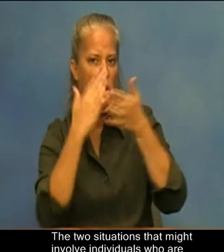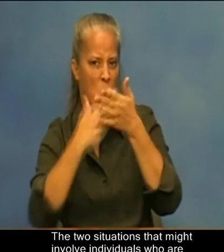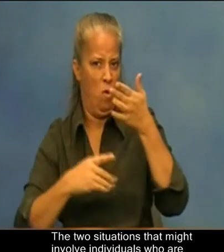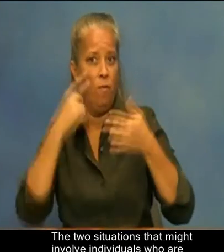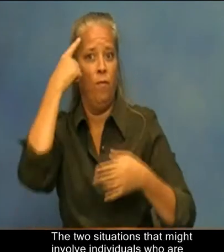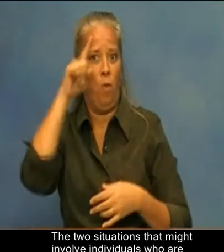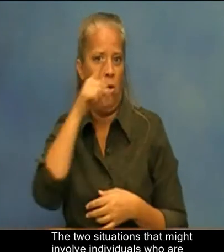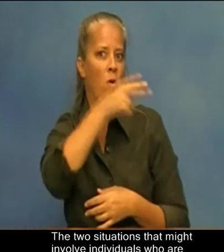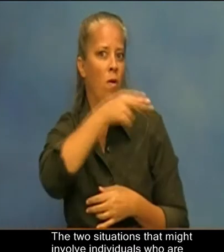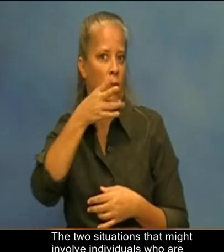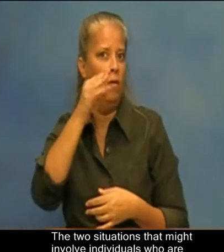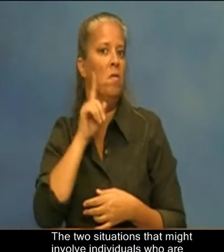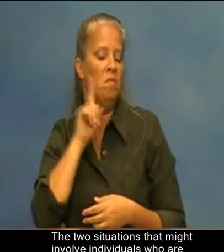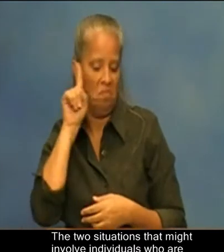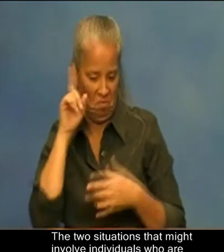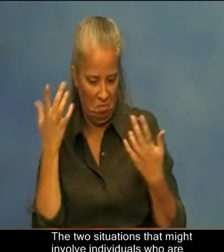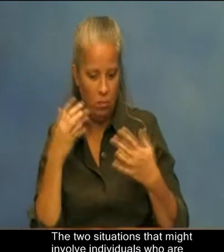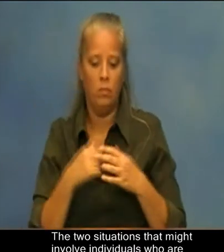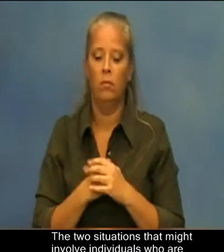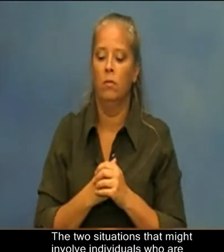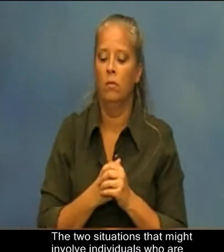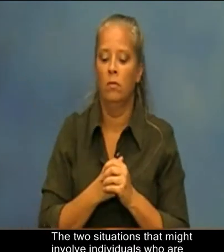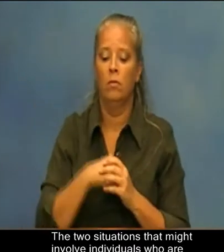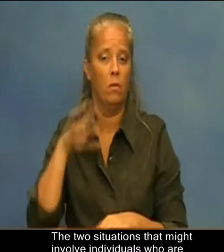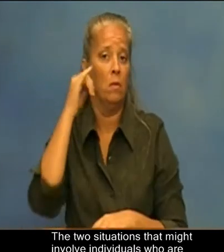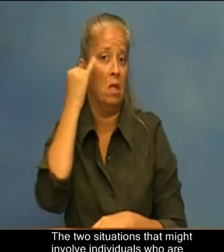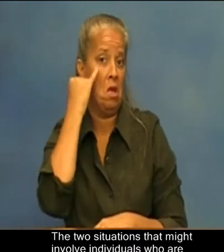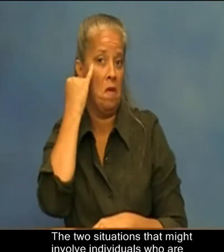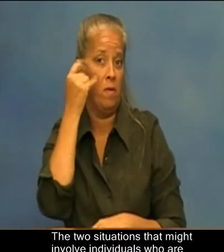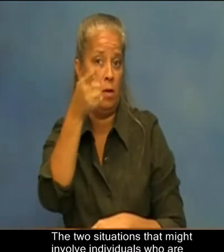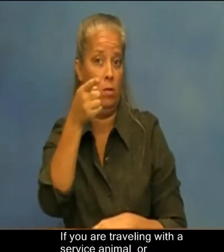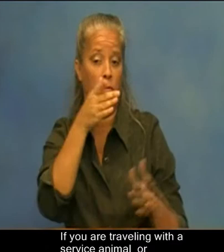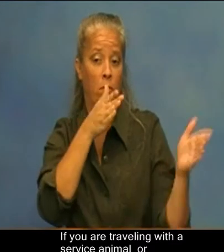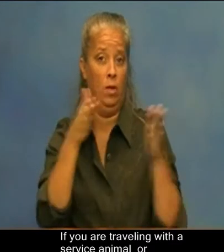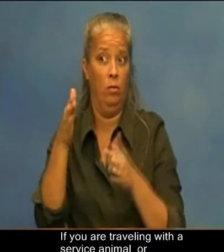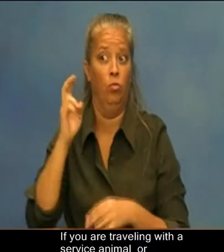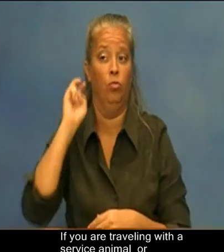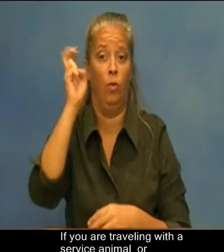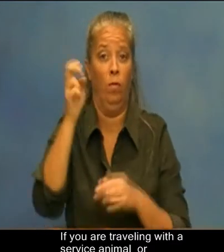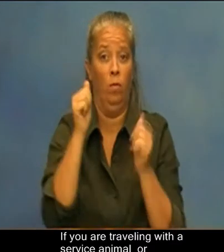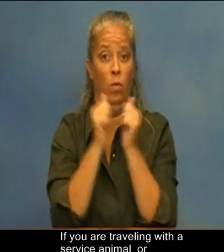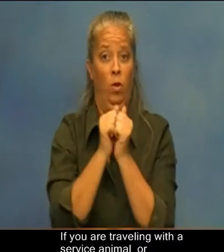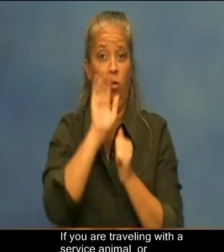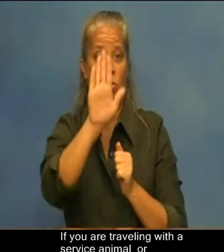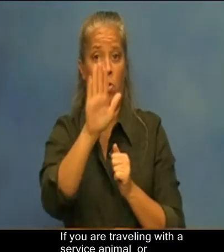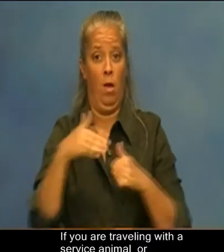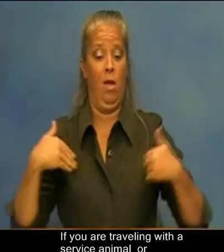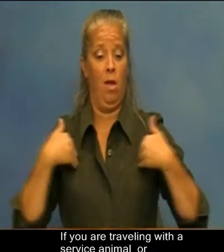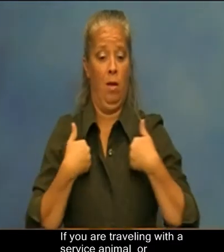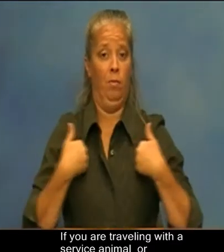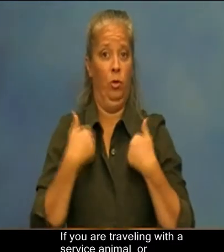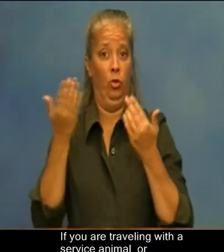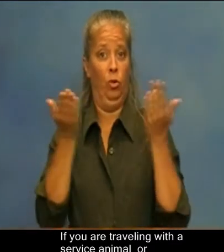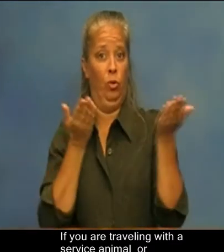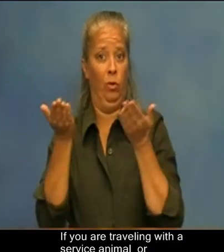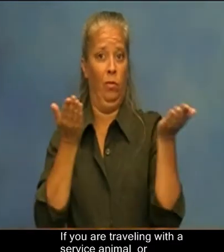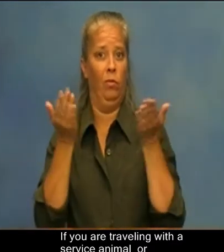The two situations that might involve individuals who are deaf or hard of hearing are or if you're traveling with a service